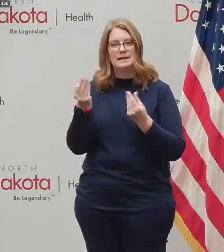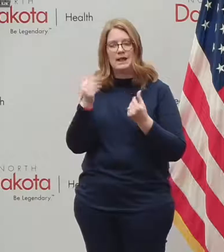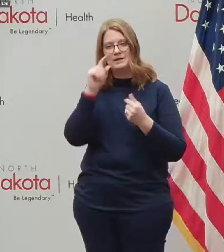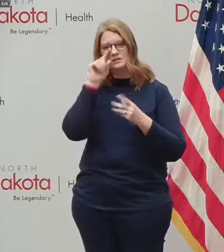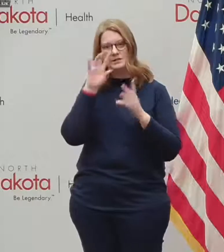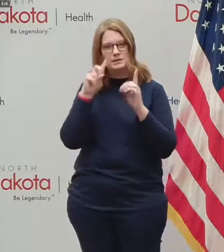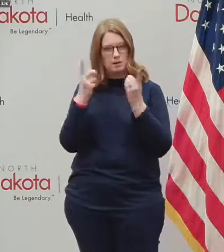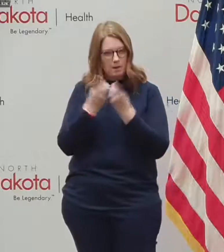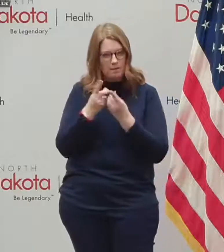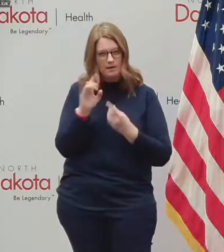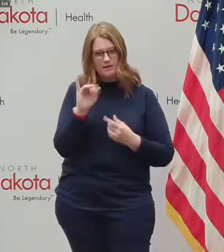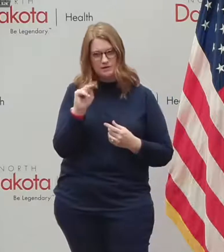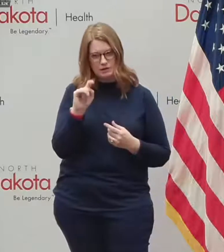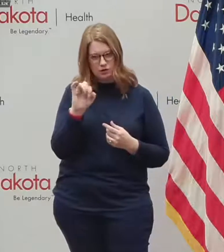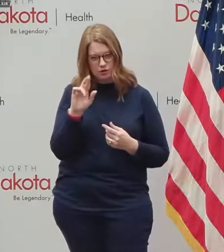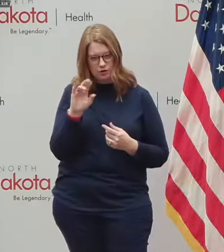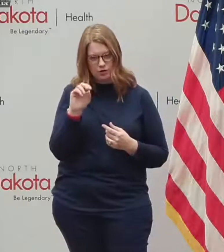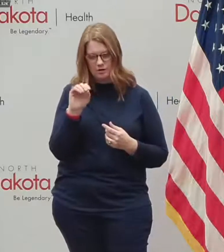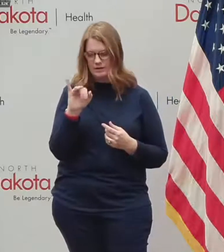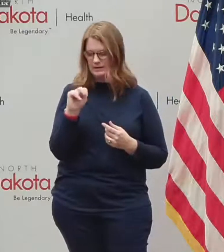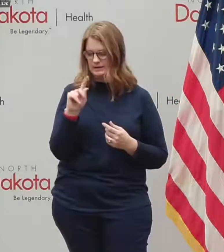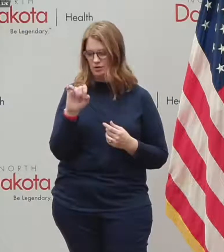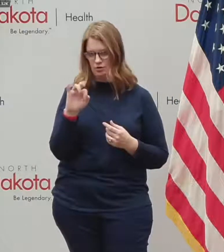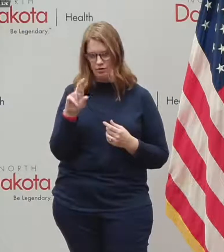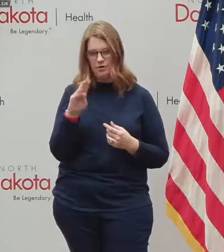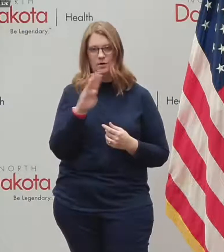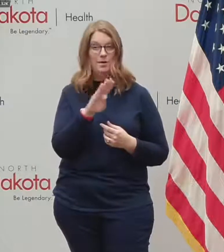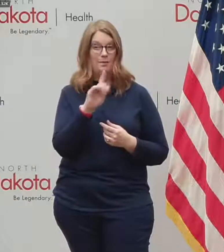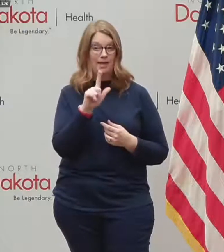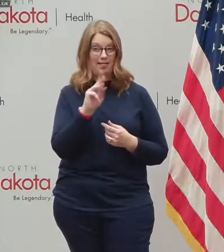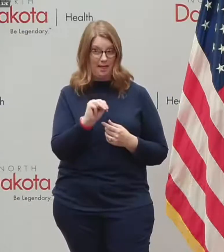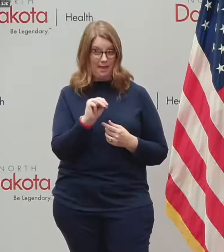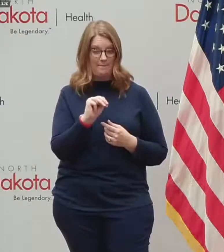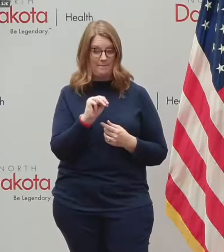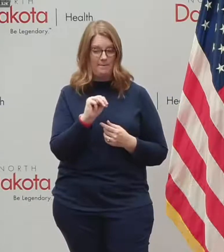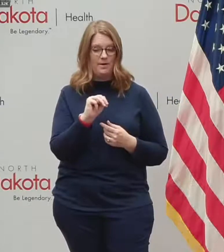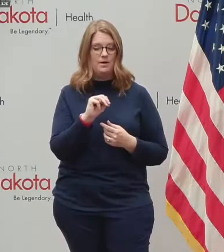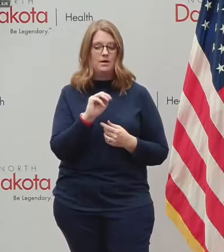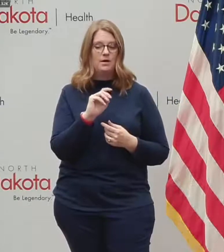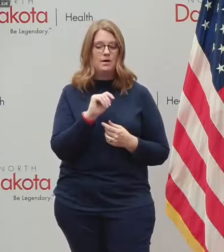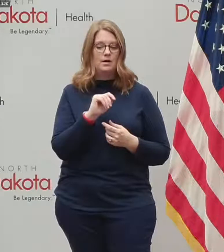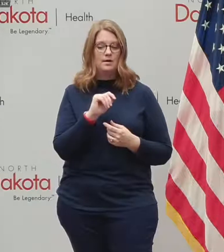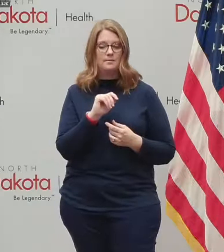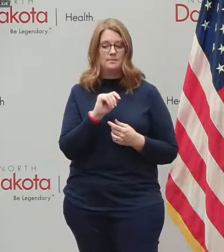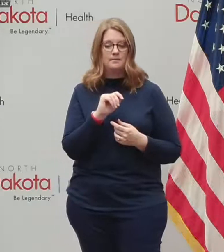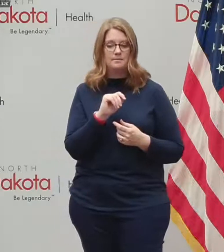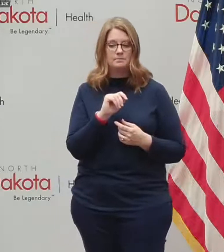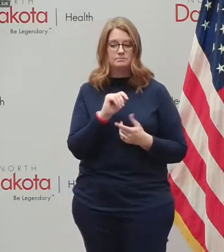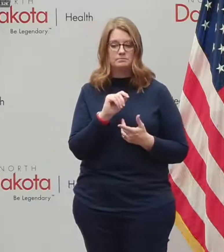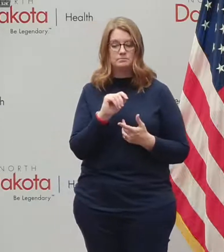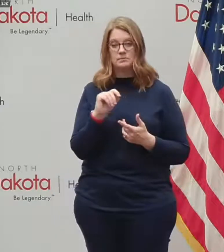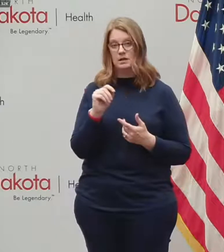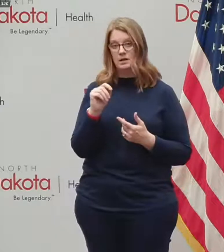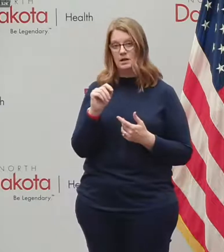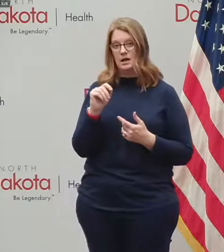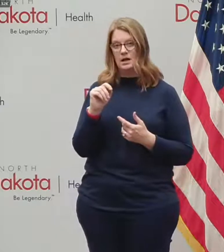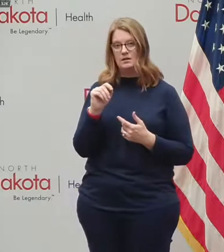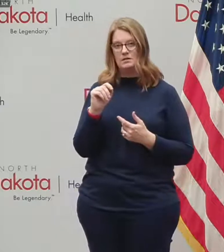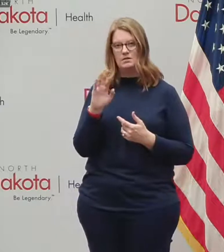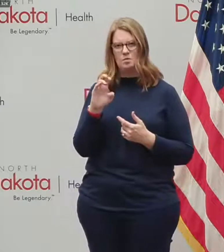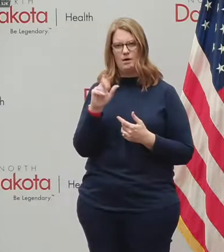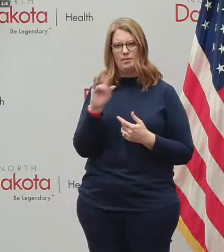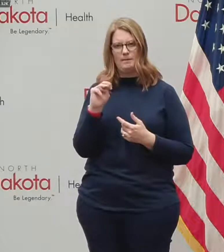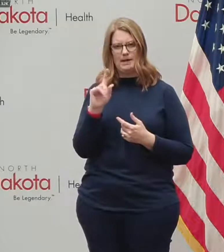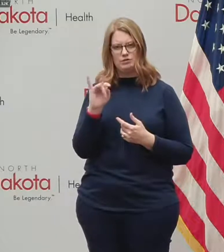Department of Interior, BLM, lands, Bureau, and Bureau of Reclamation lands,